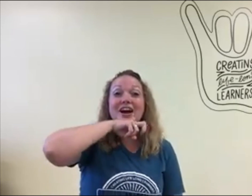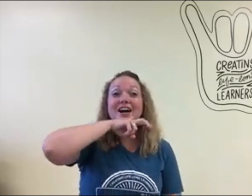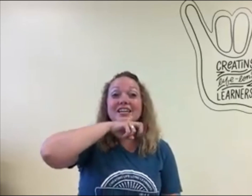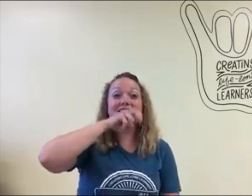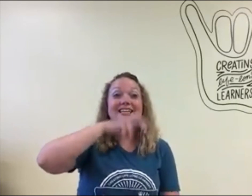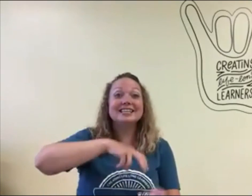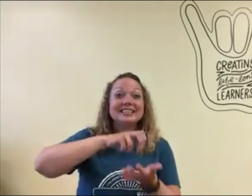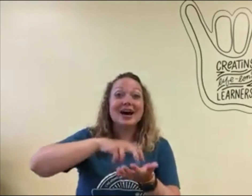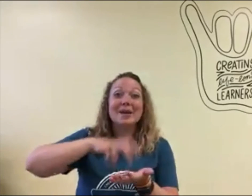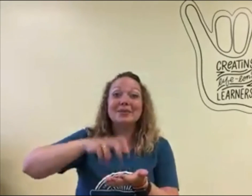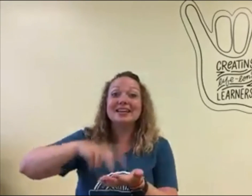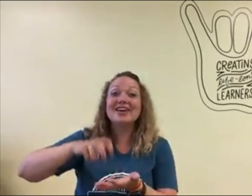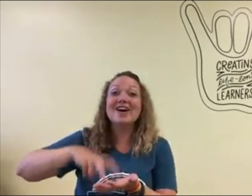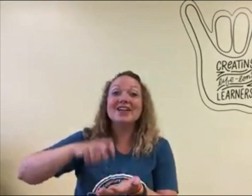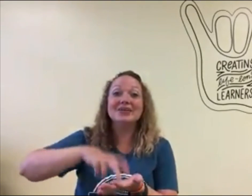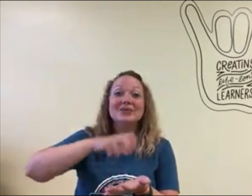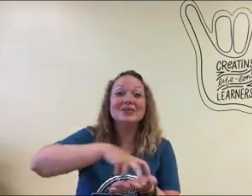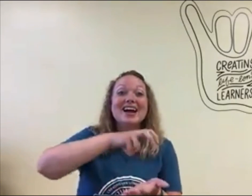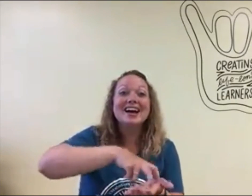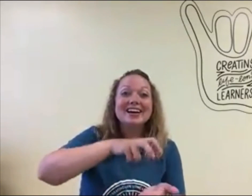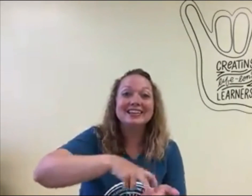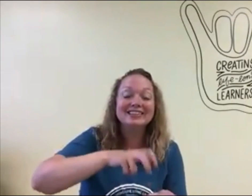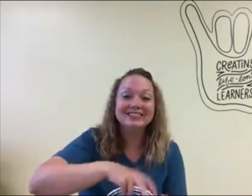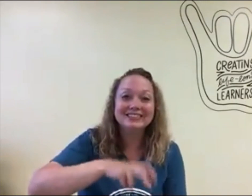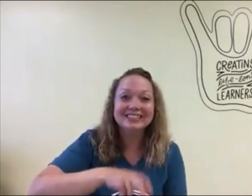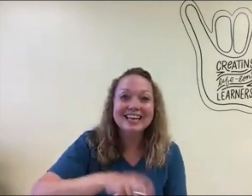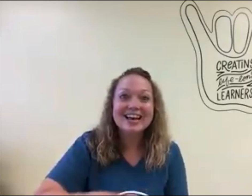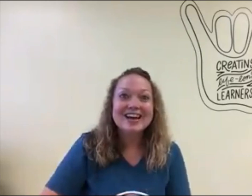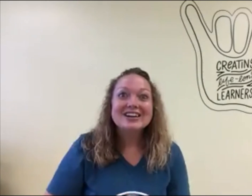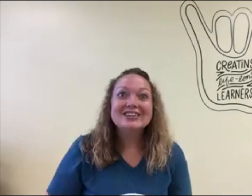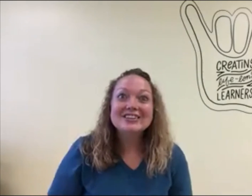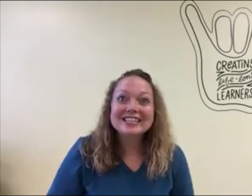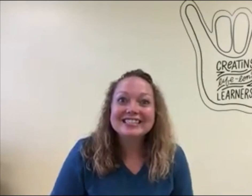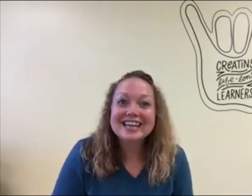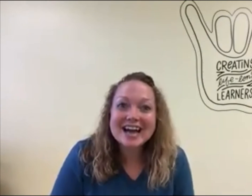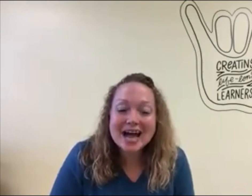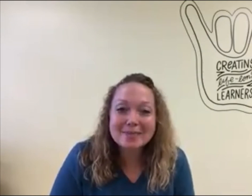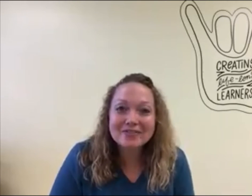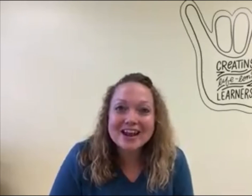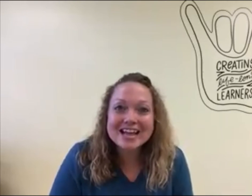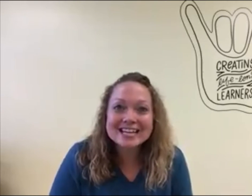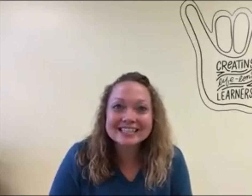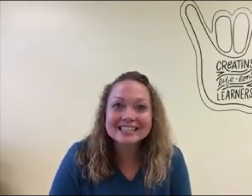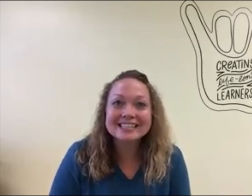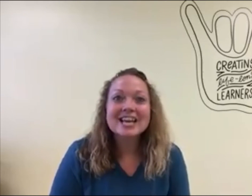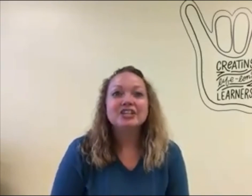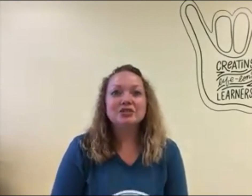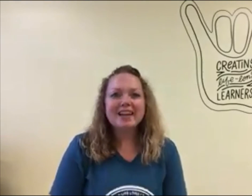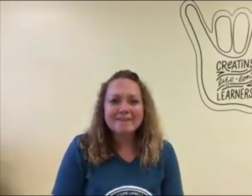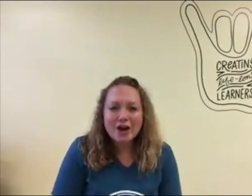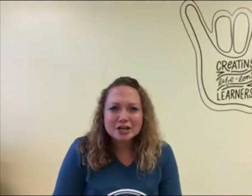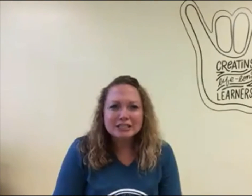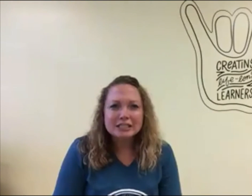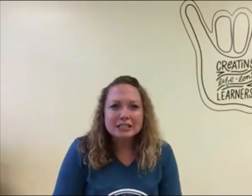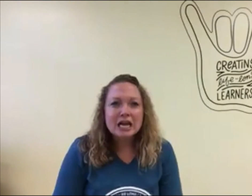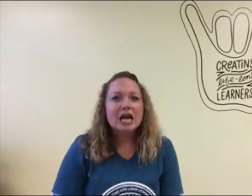10 little froggies hopping all around. Good job, friends! Do you like frogs? I'm not